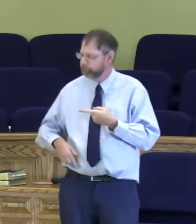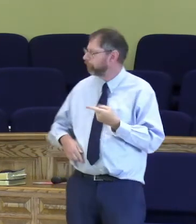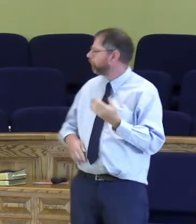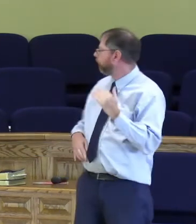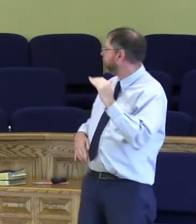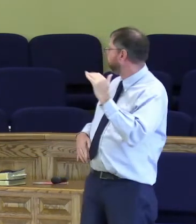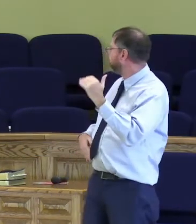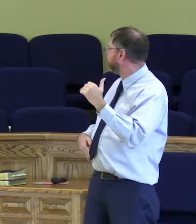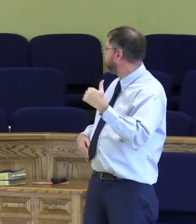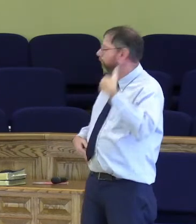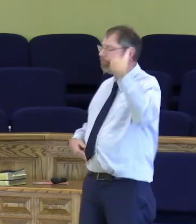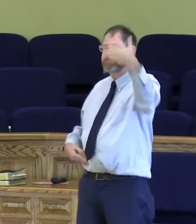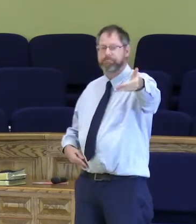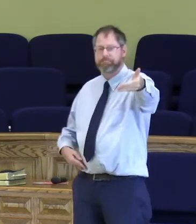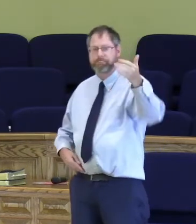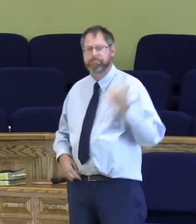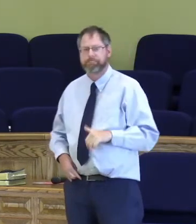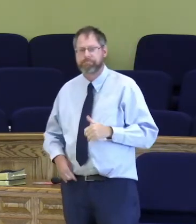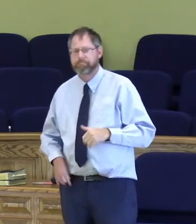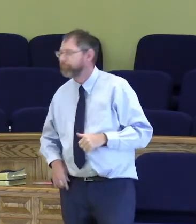education in the continent of Africa.